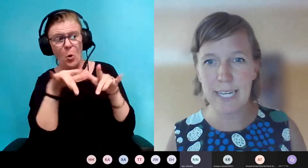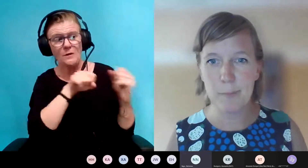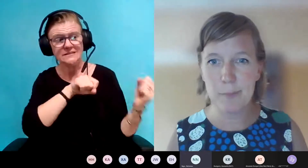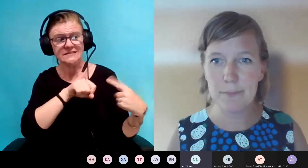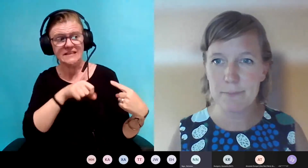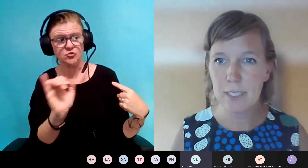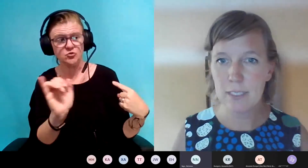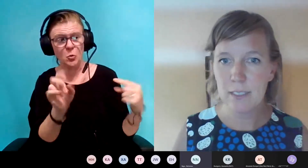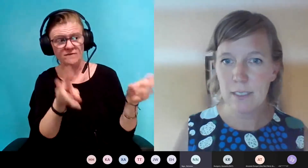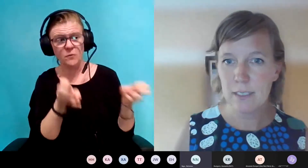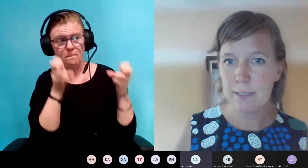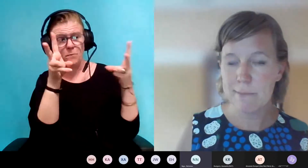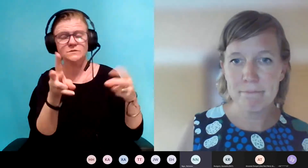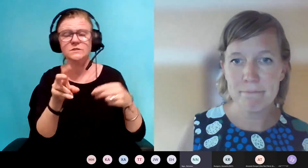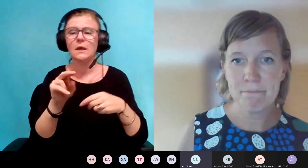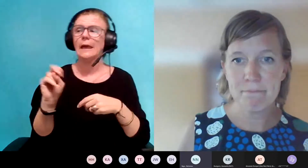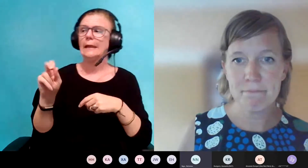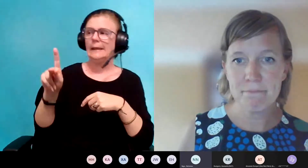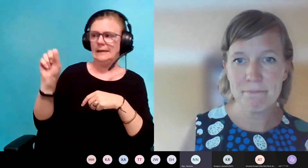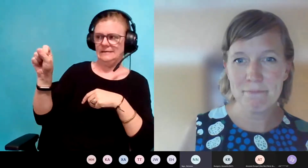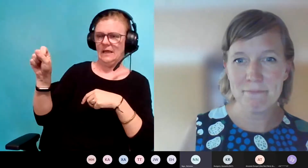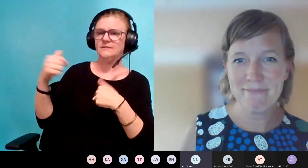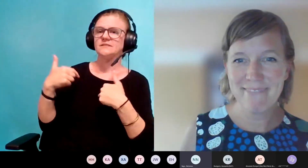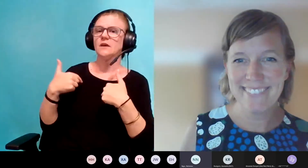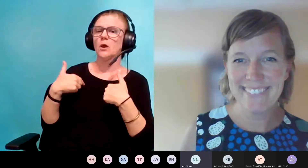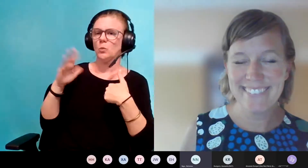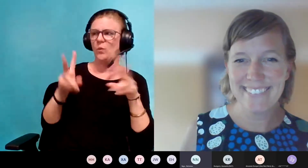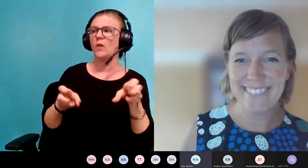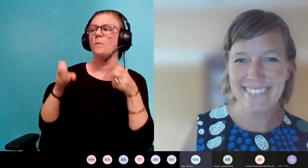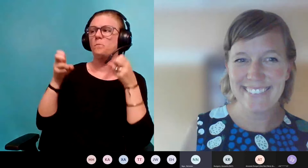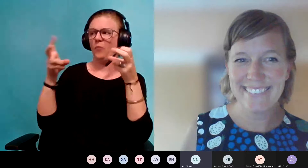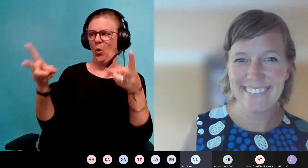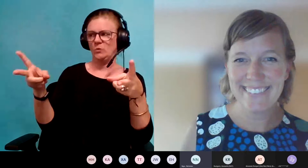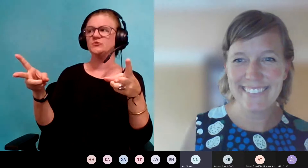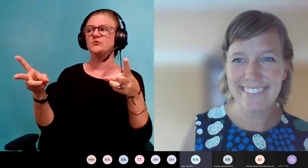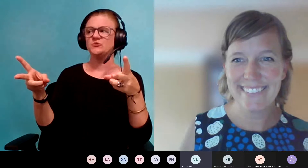if you post that, but yes, this is Nick. We do post our